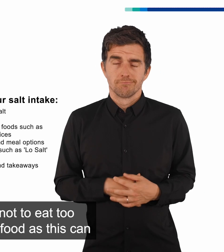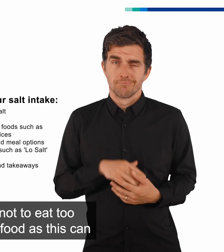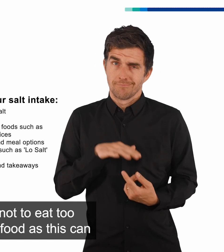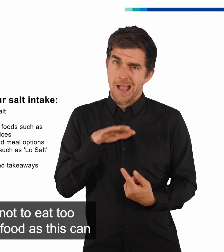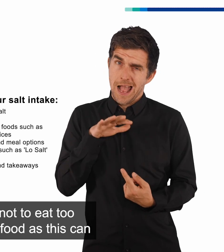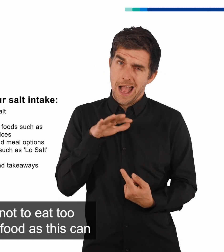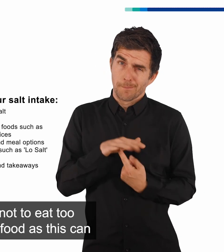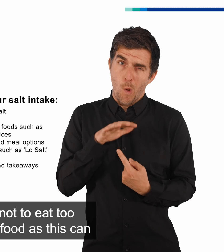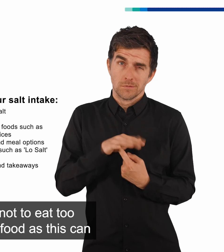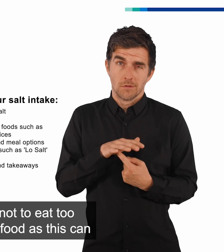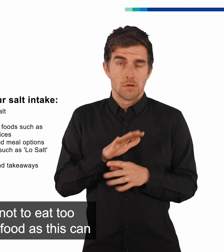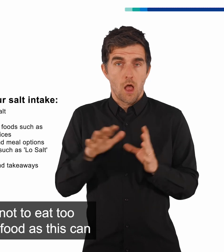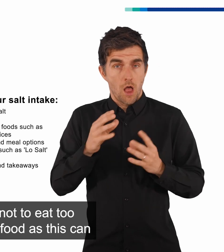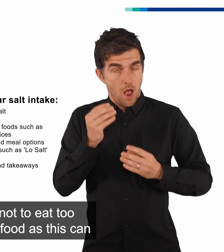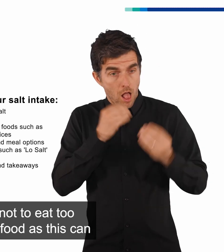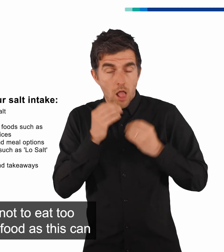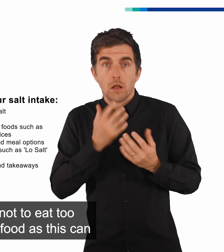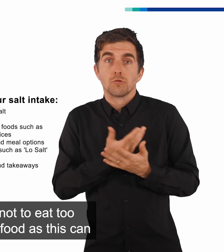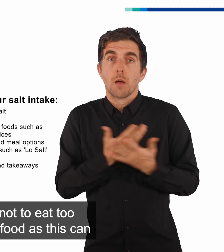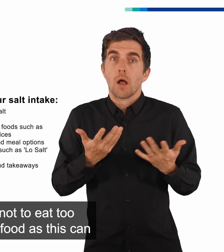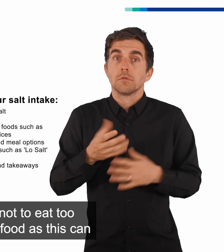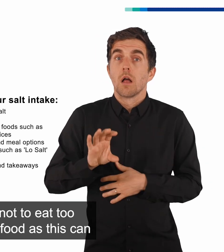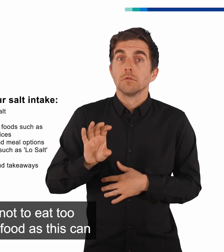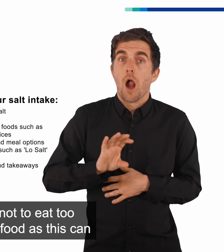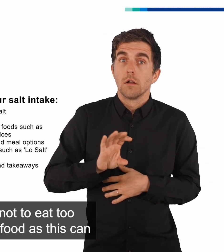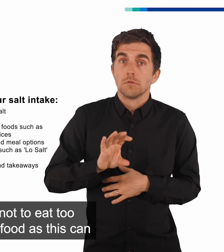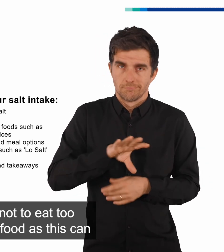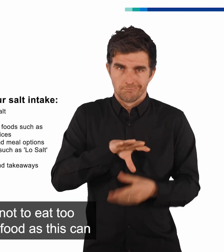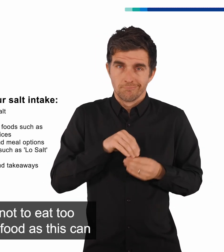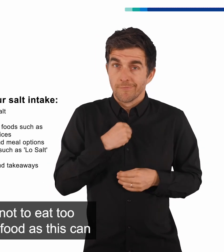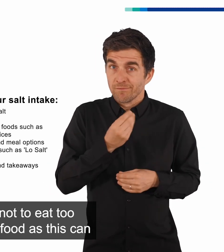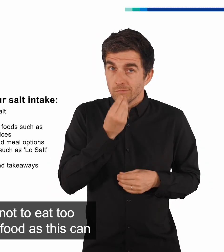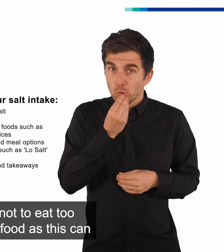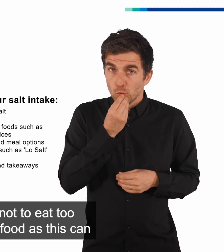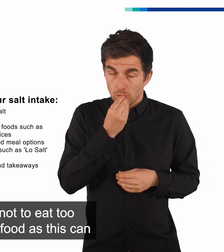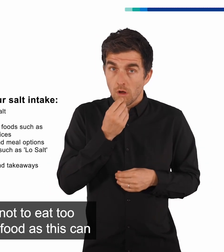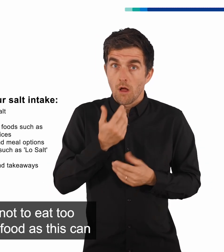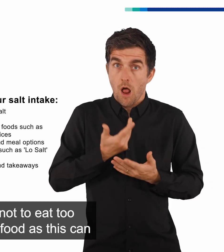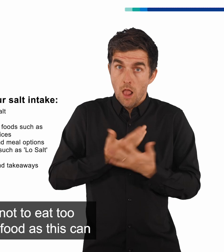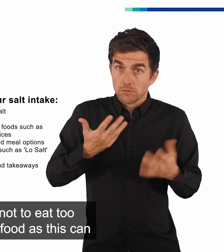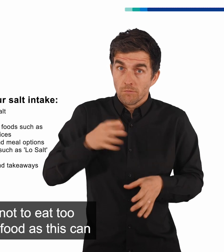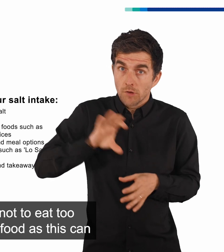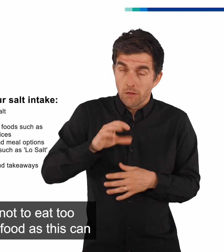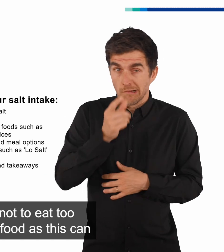It's important not to eat too much salt in our food, as this can increase your blood pressure, which isn't good for your